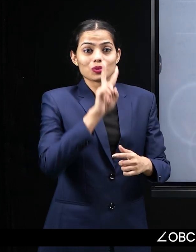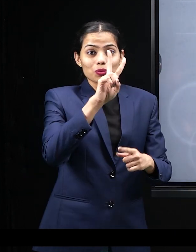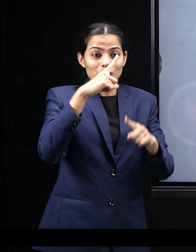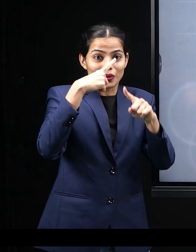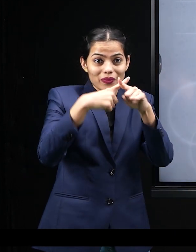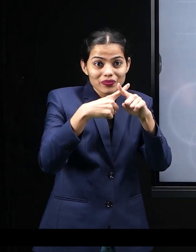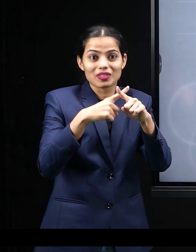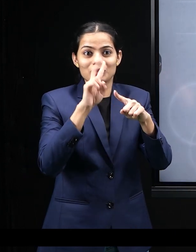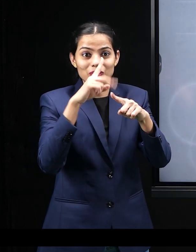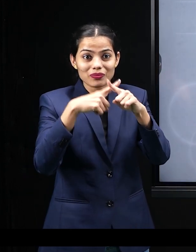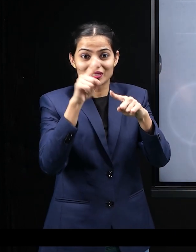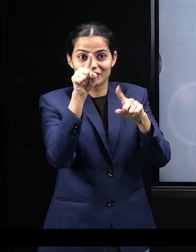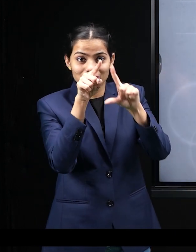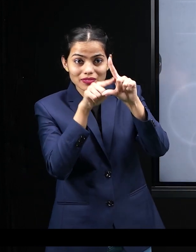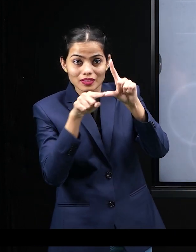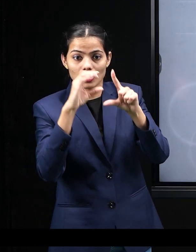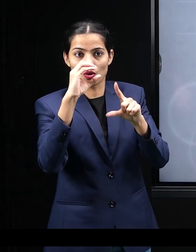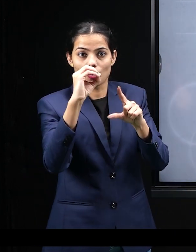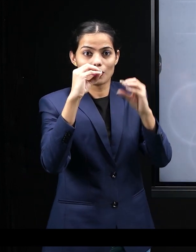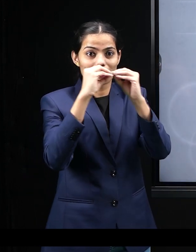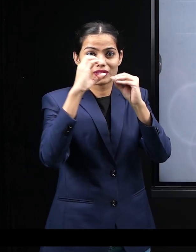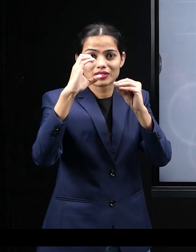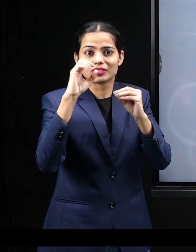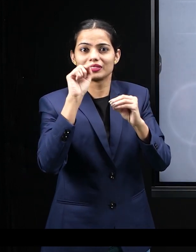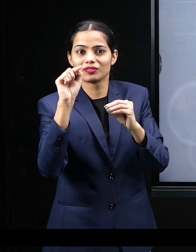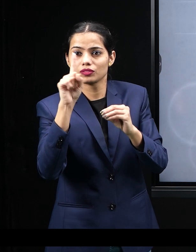two into angle OBC is equal to 180 degree.